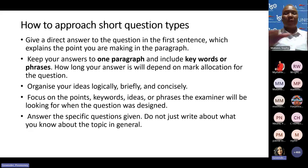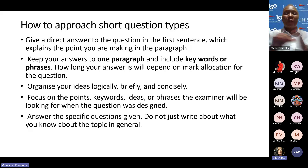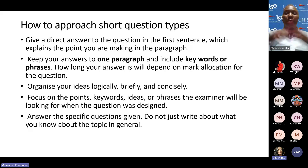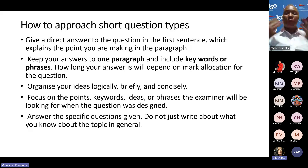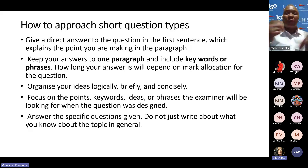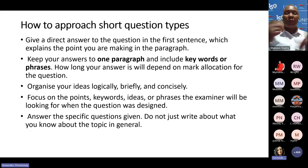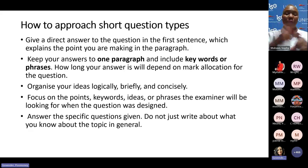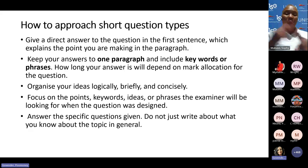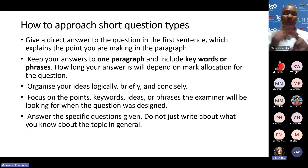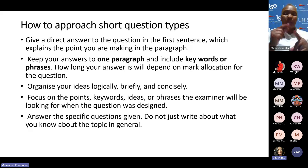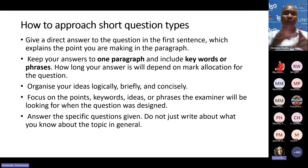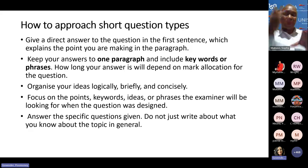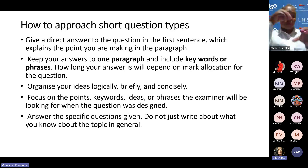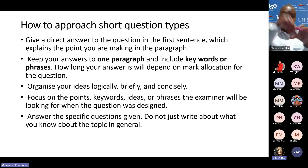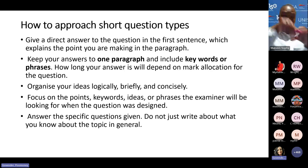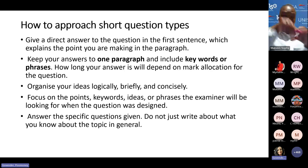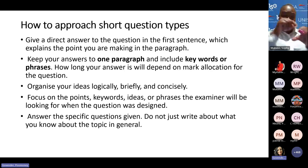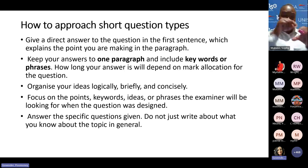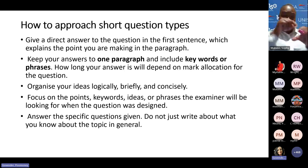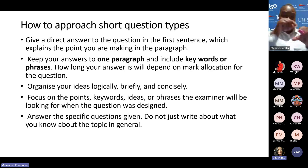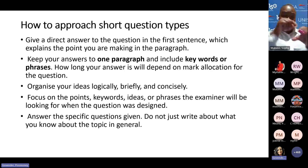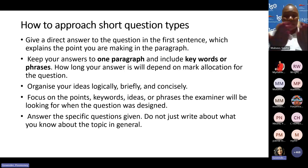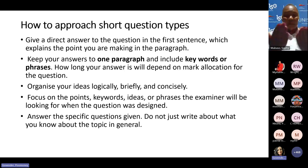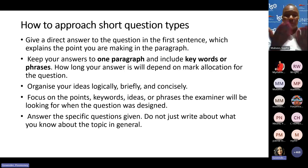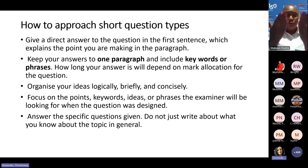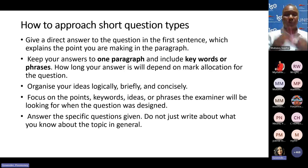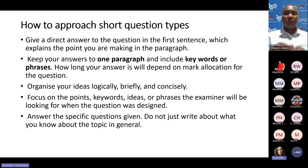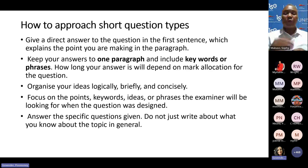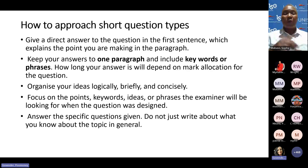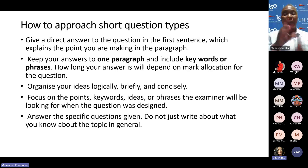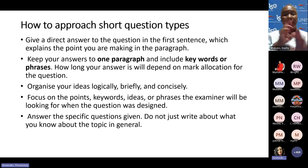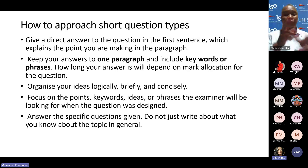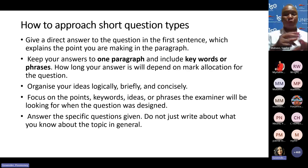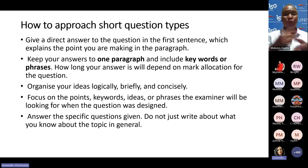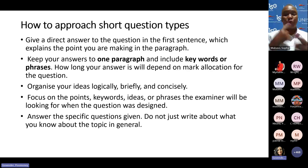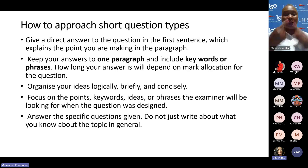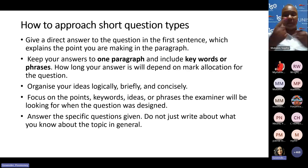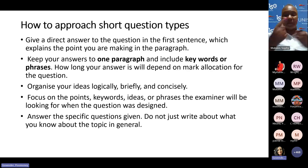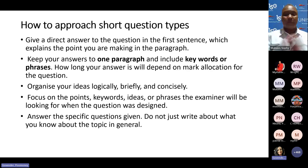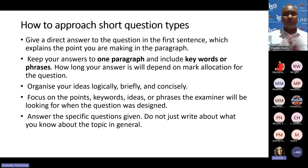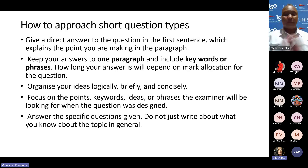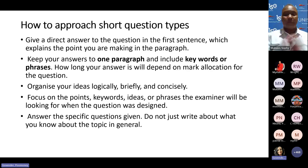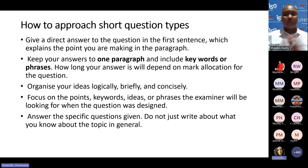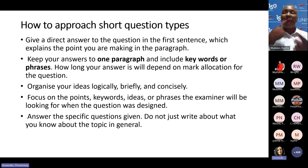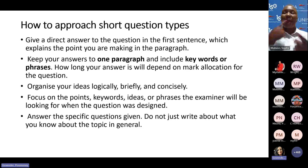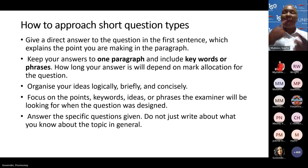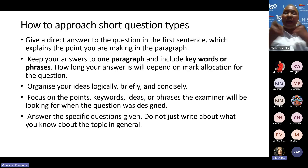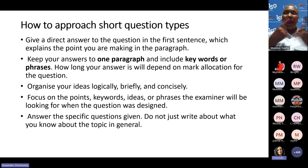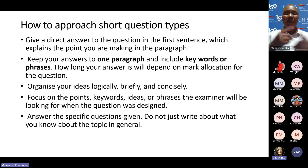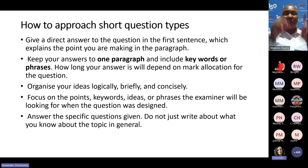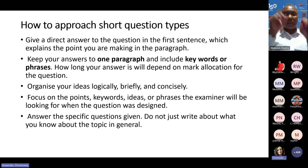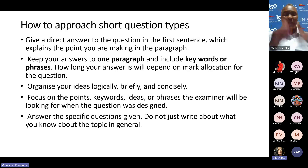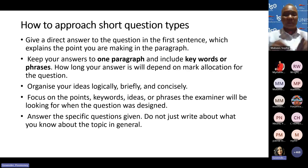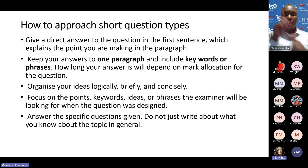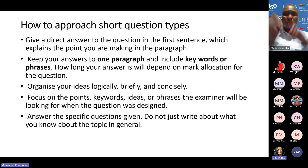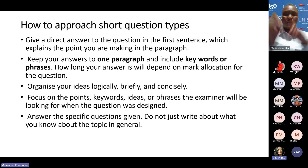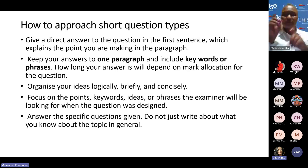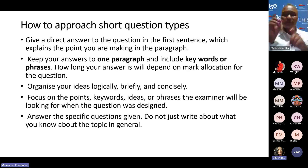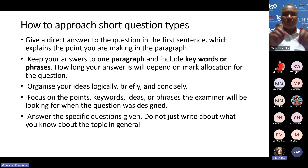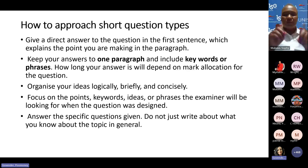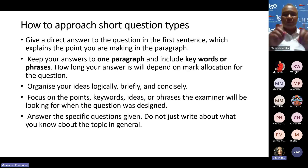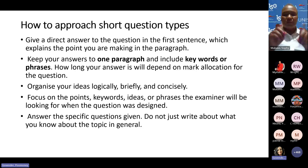your study material when you are responding, okay? answer the specific questions given. Do not